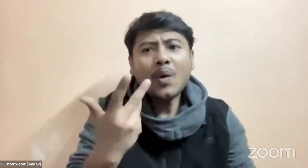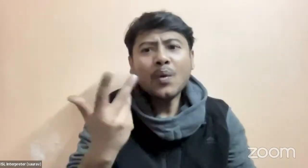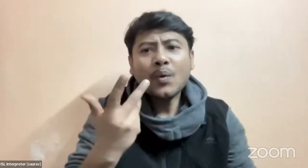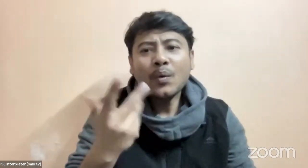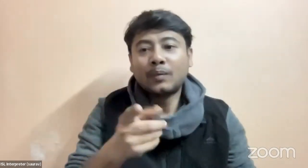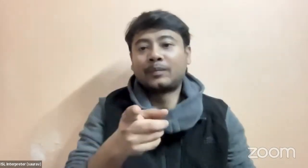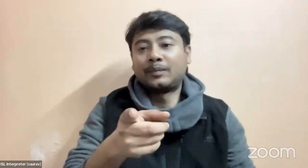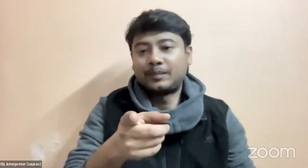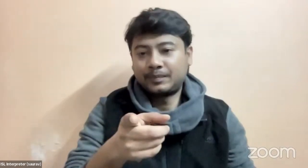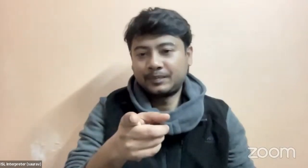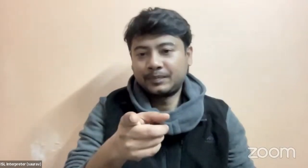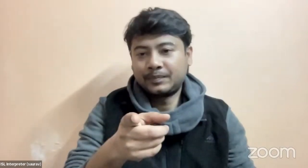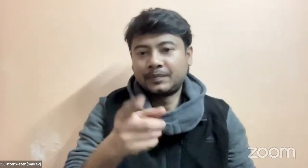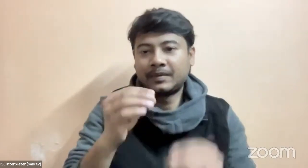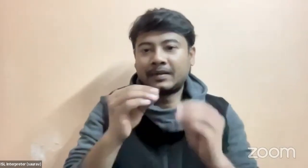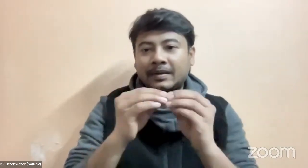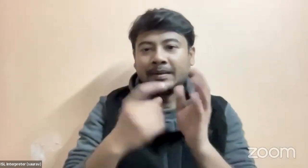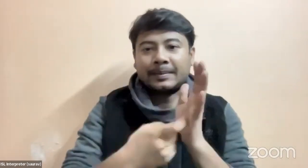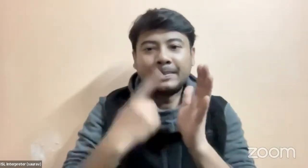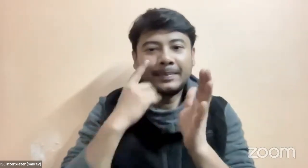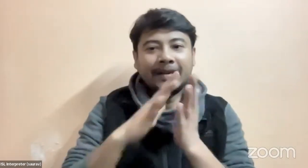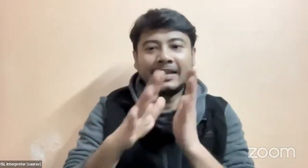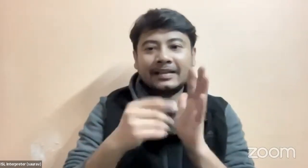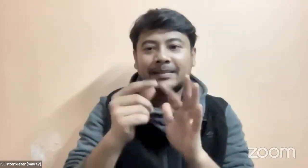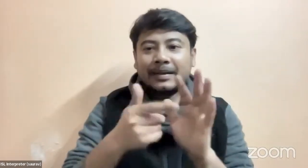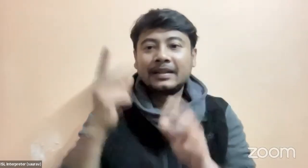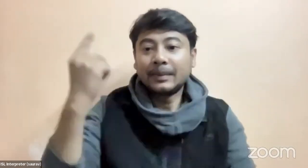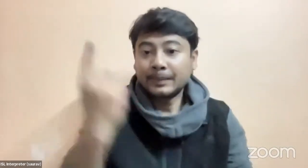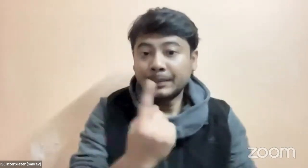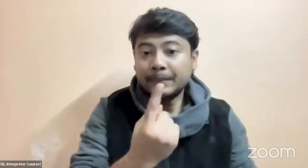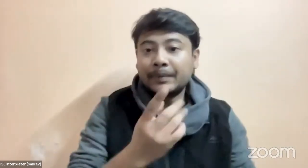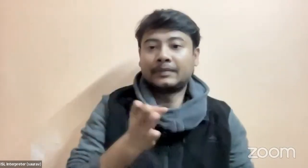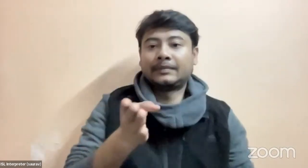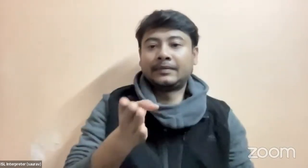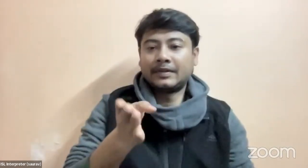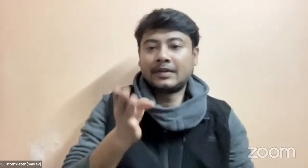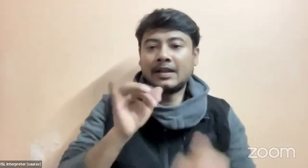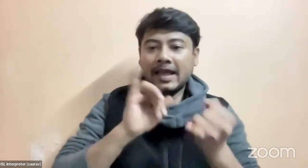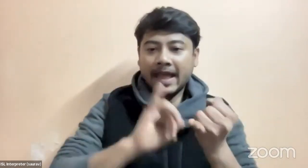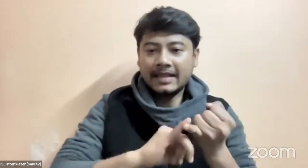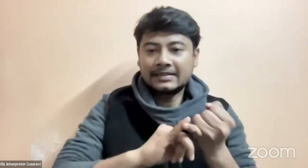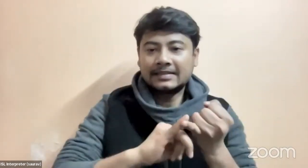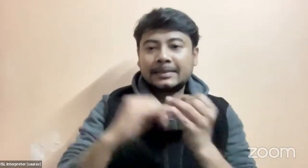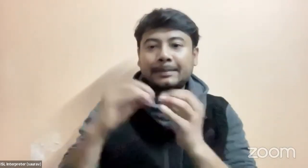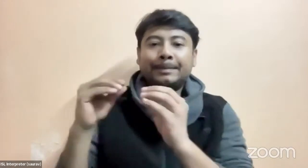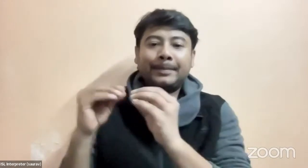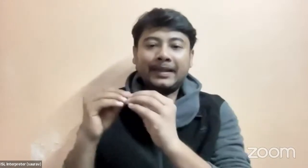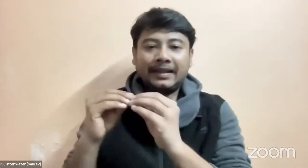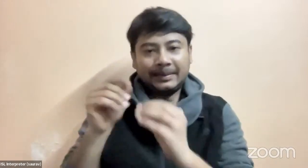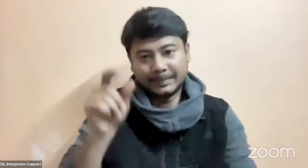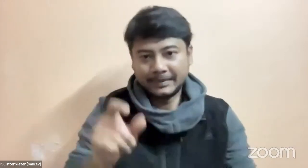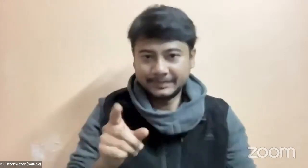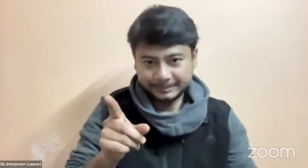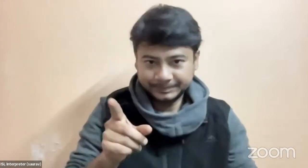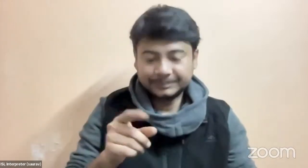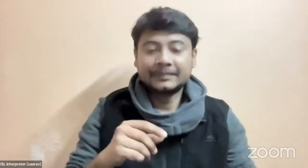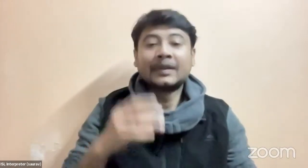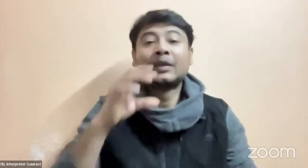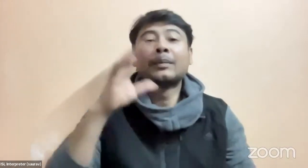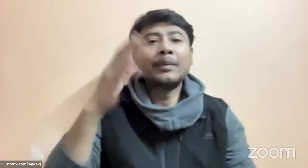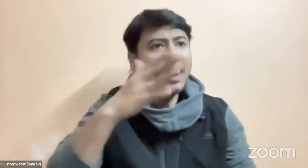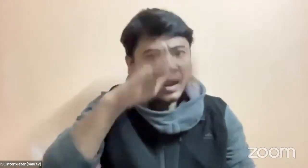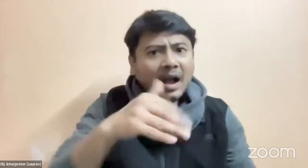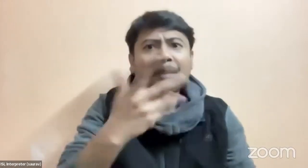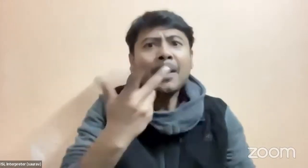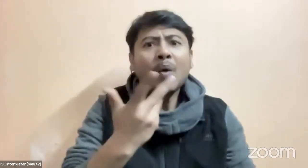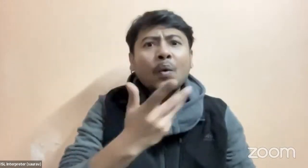having four heads, I have come from his planet. Lord Chaitanya says, very good. And now